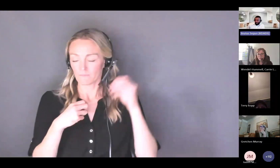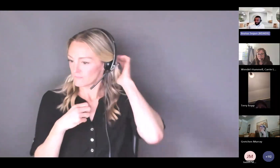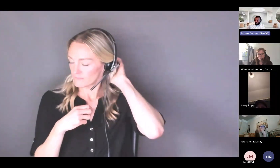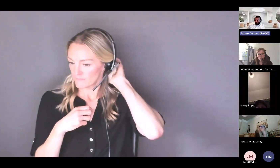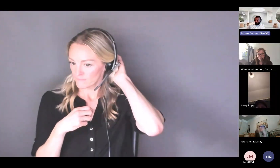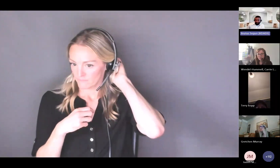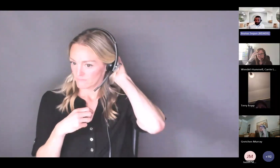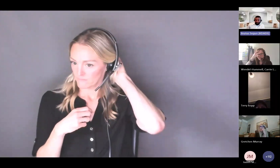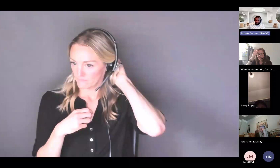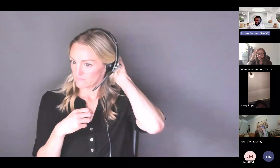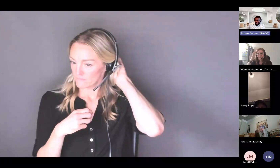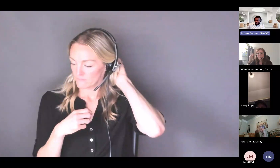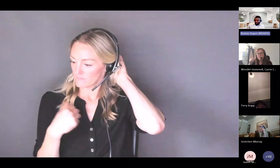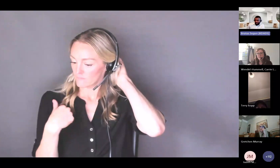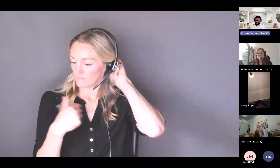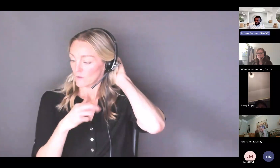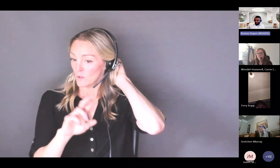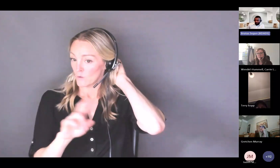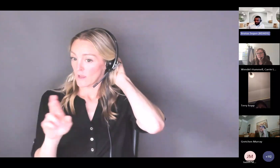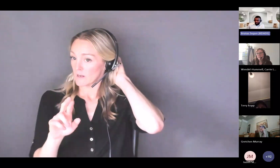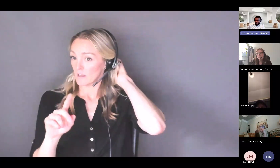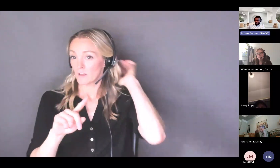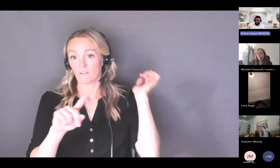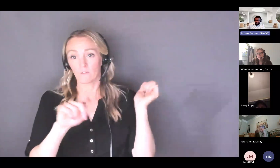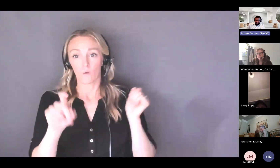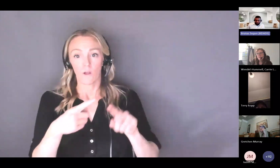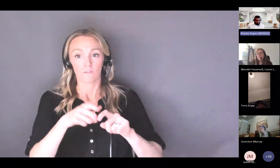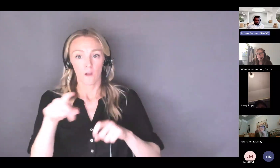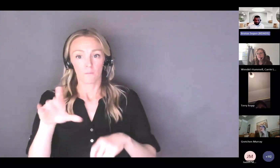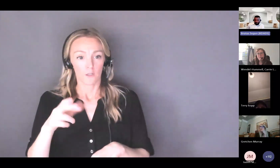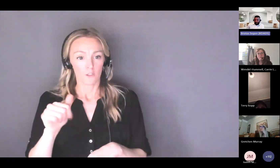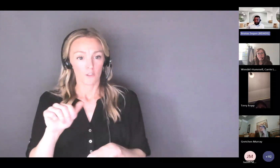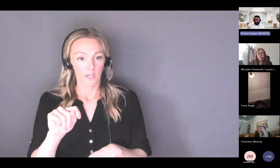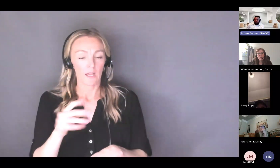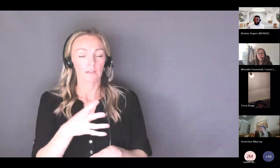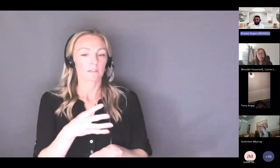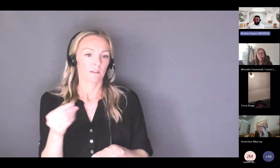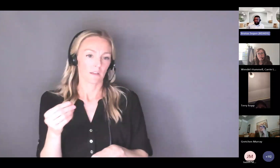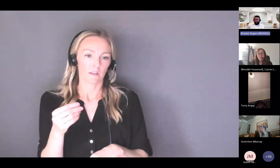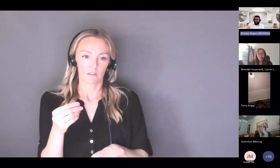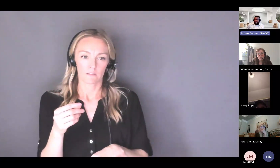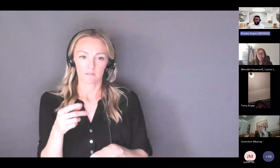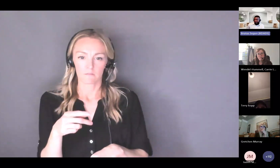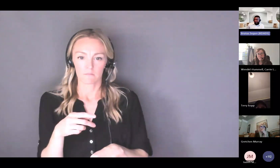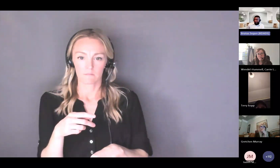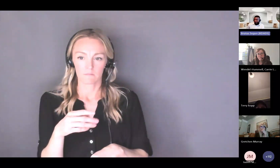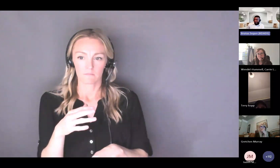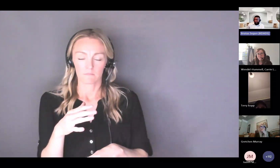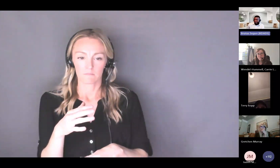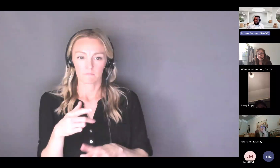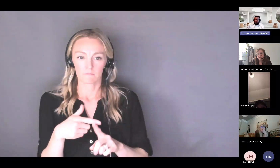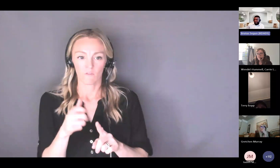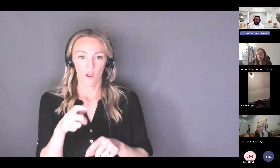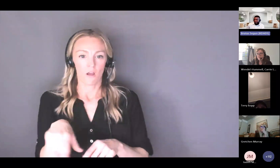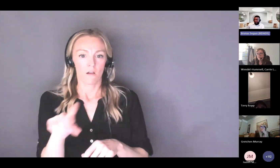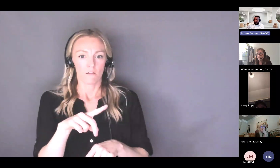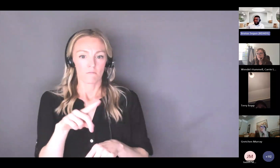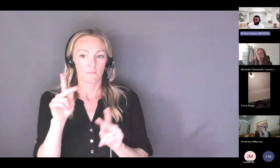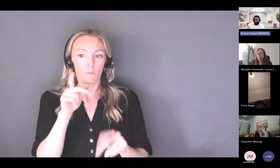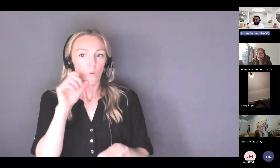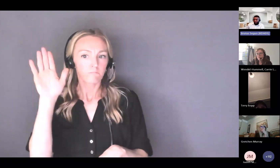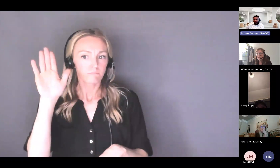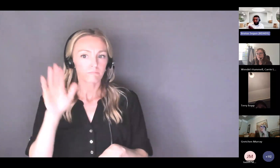questions from the chat, and also from the folks that have raised their